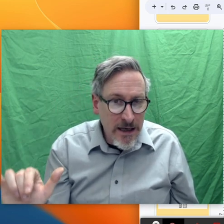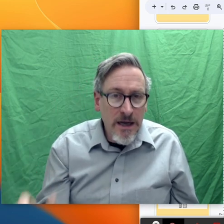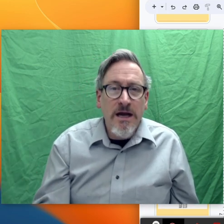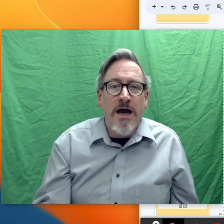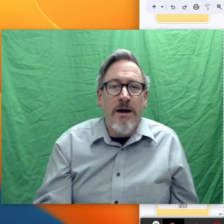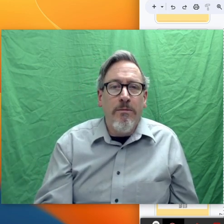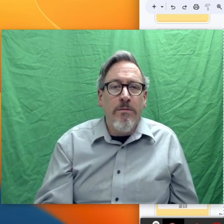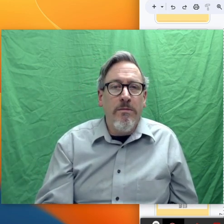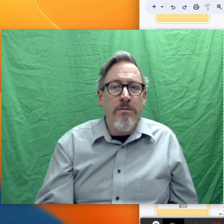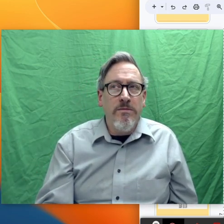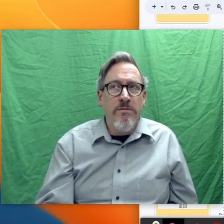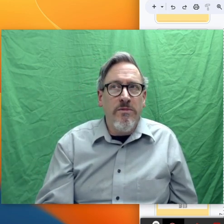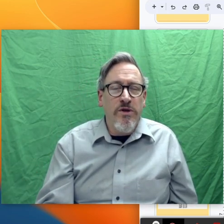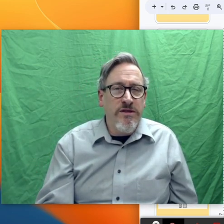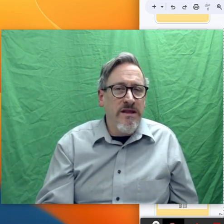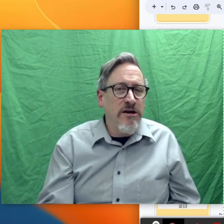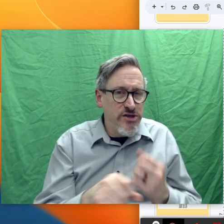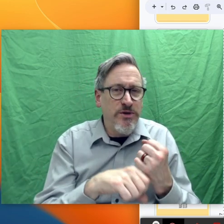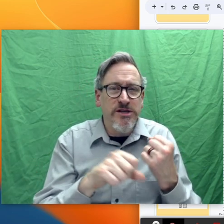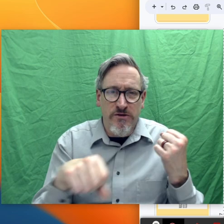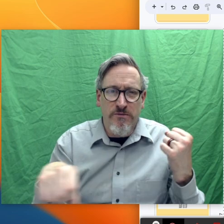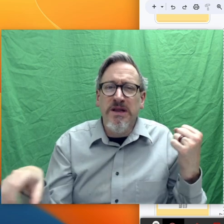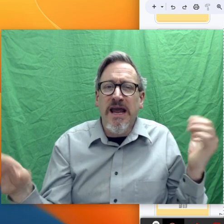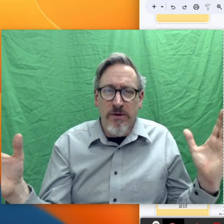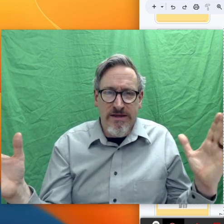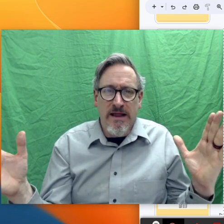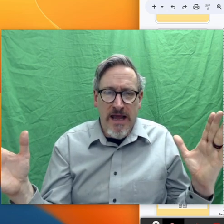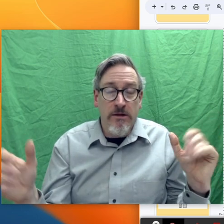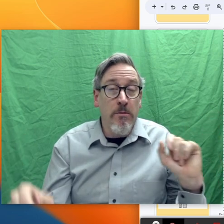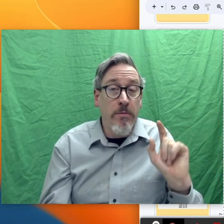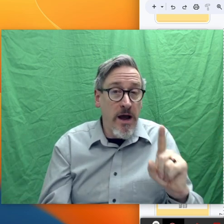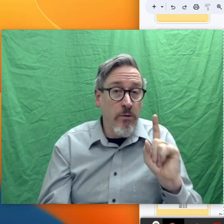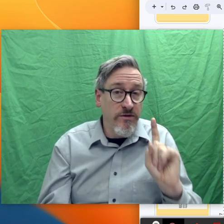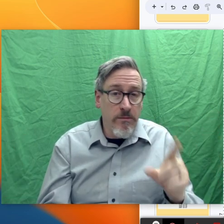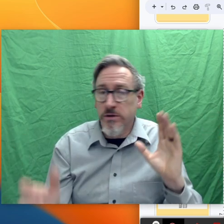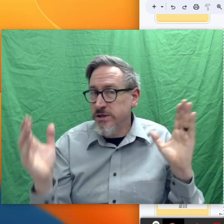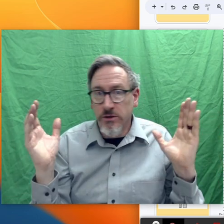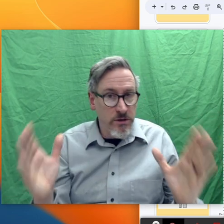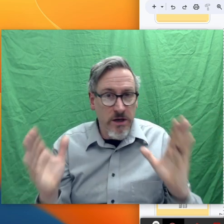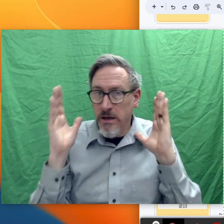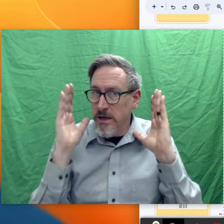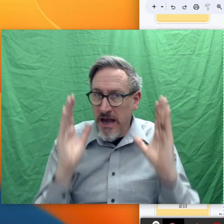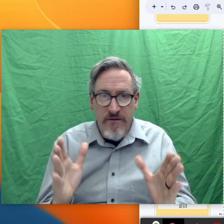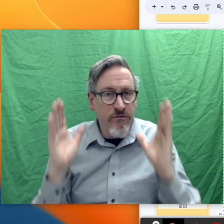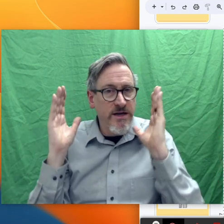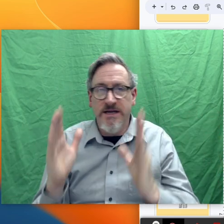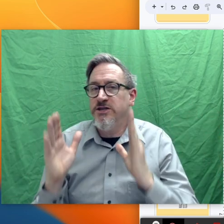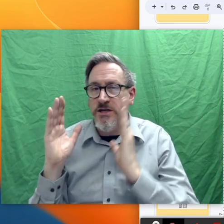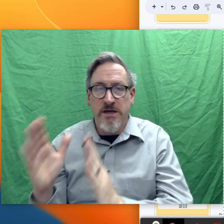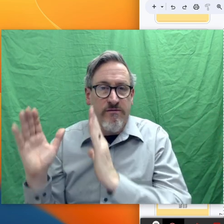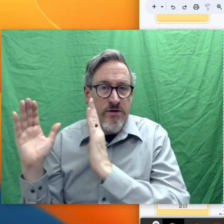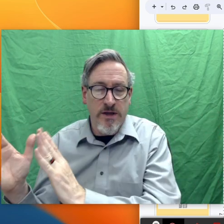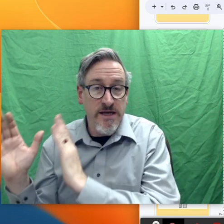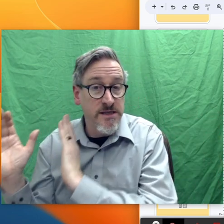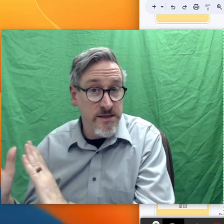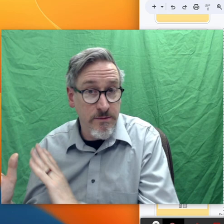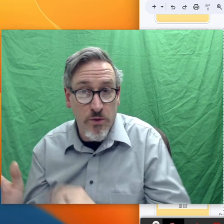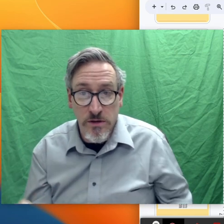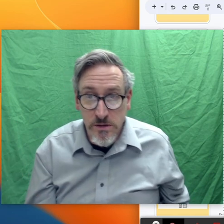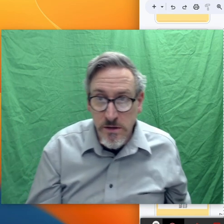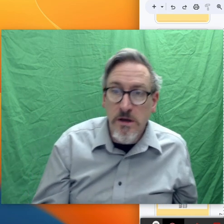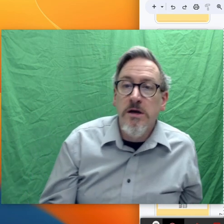Really. With letters, you can sort of play with that length, but with numbers, every digit, every place